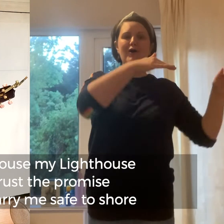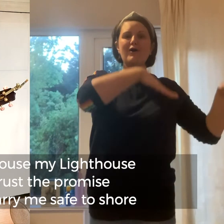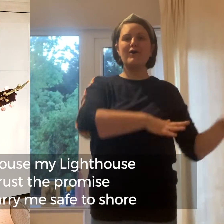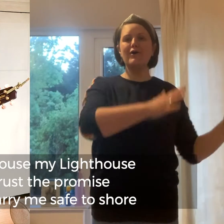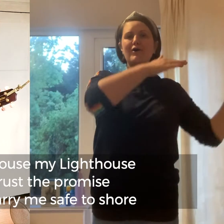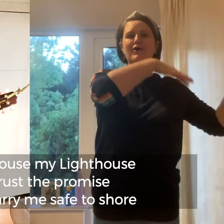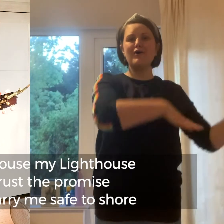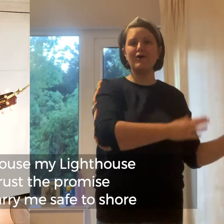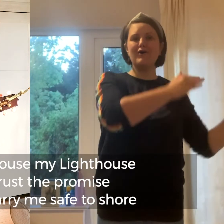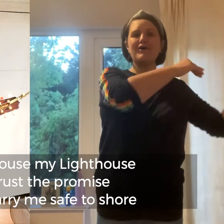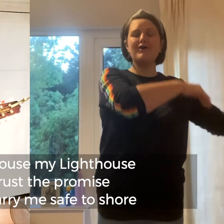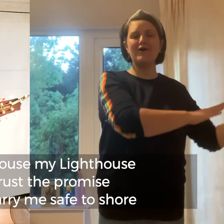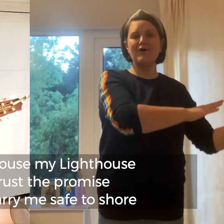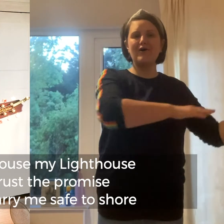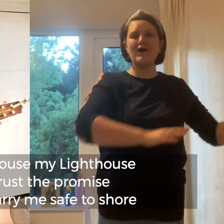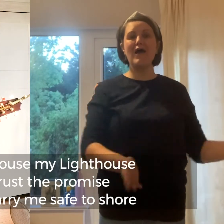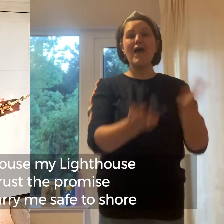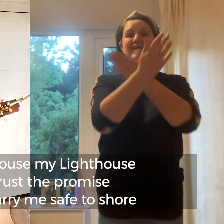shore,